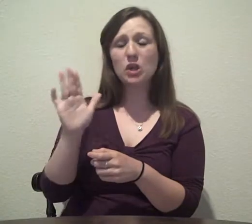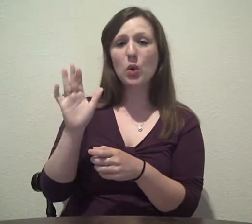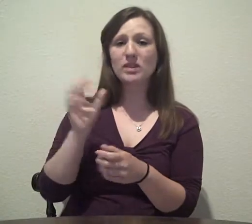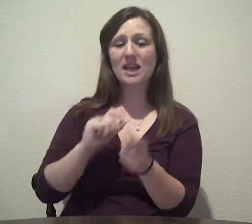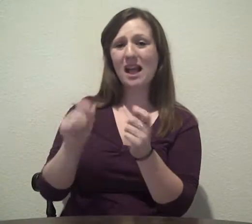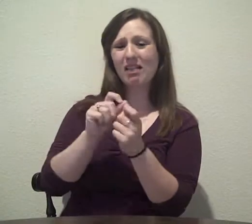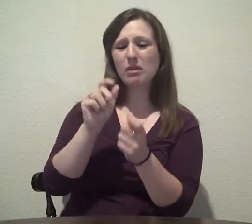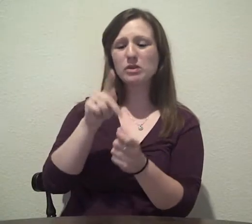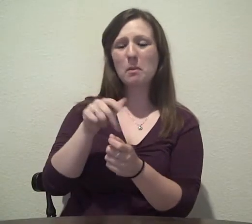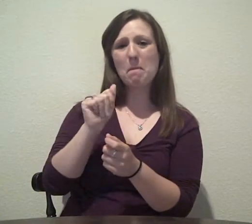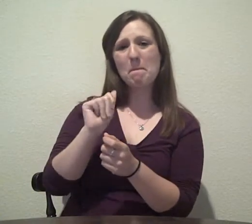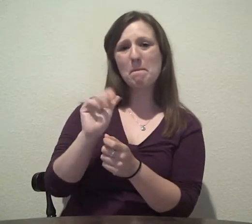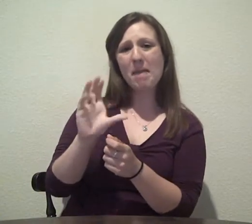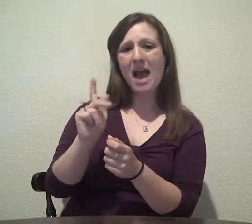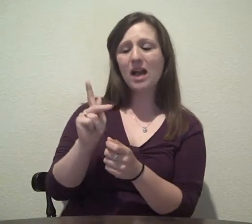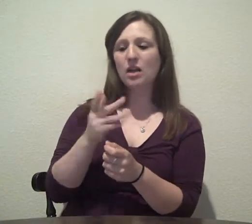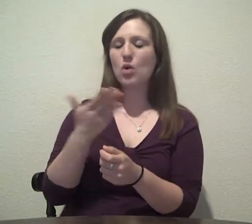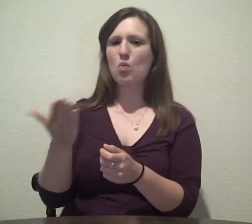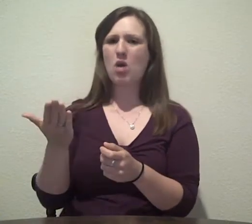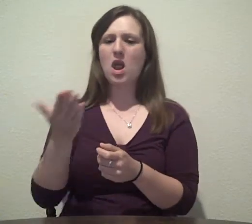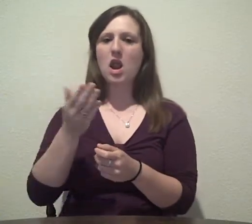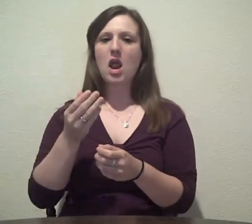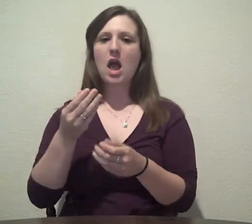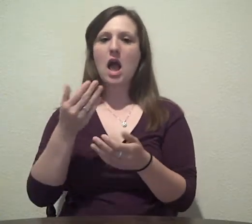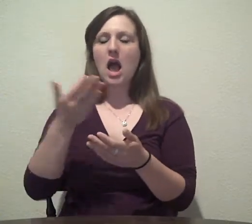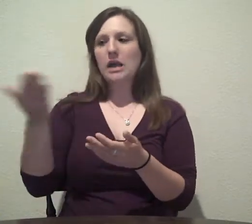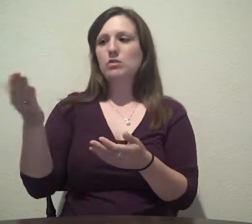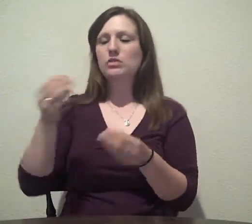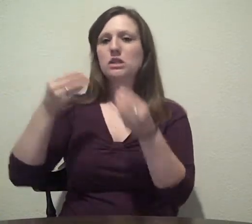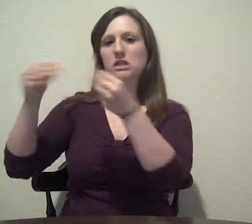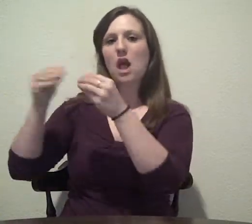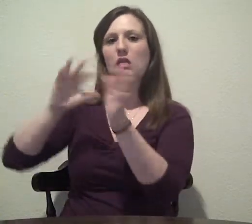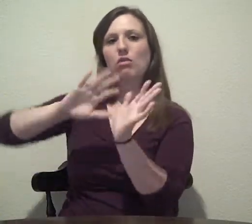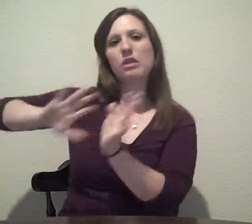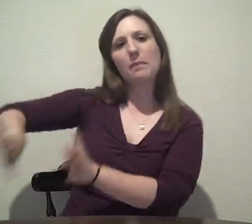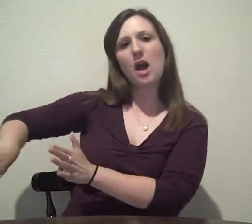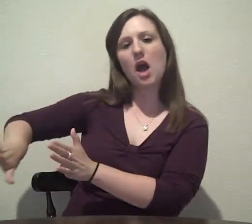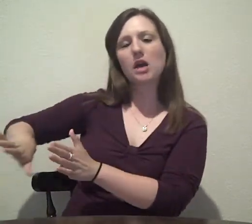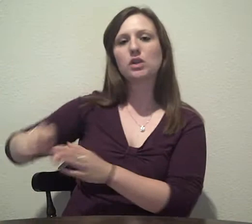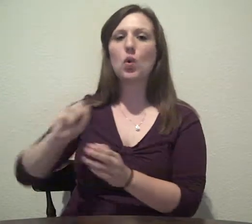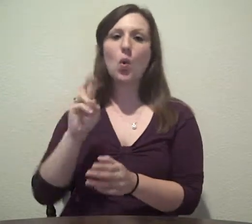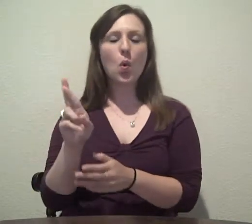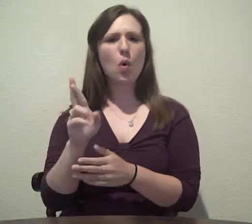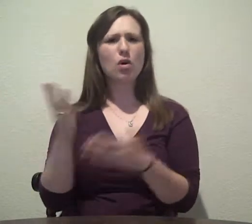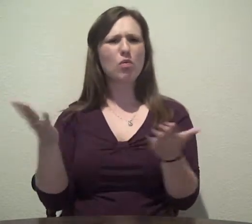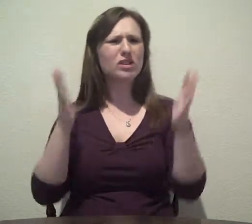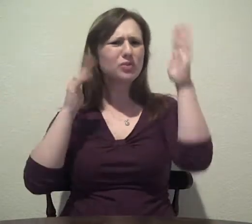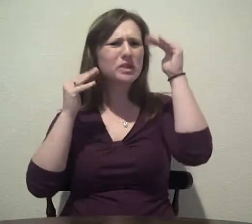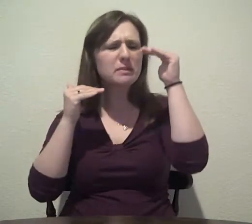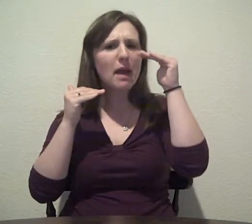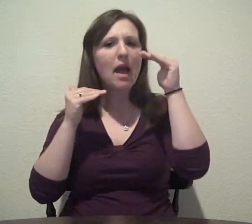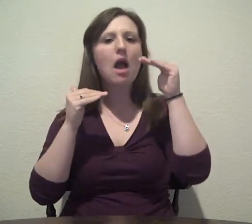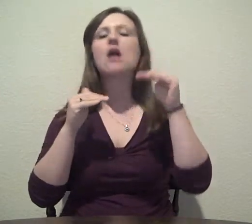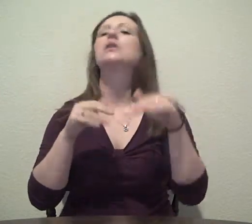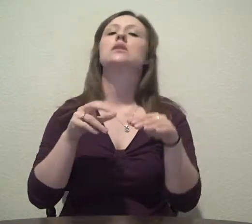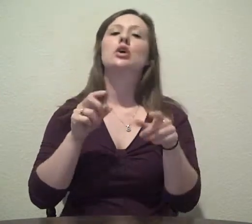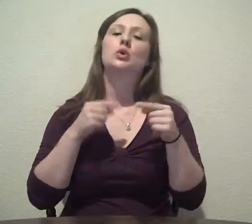pack, what items to sell or leave behind, or what to expect during debarkation at